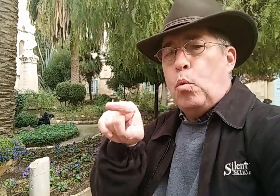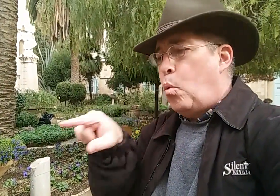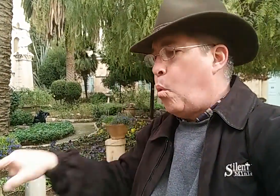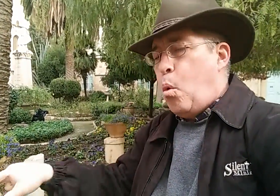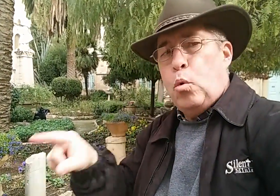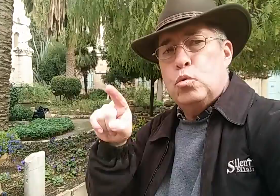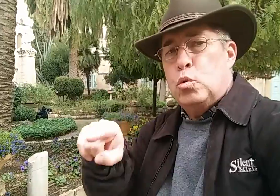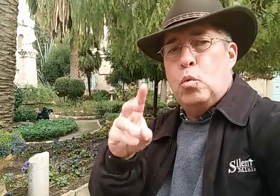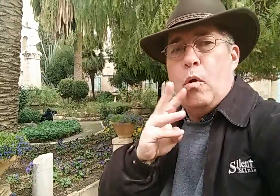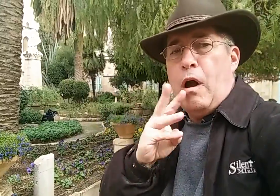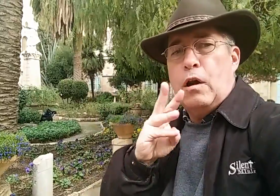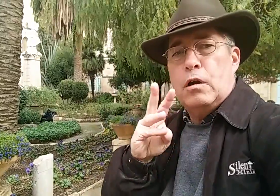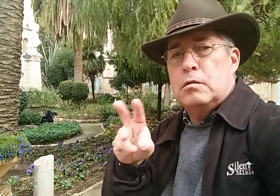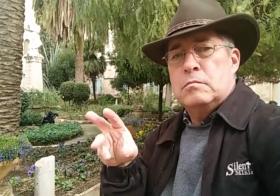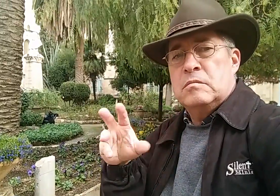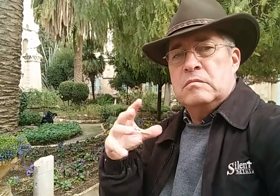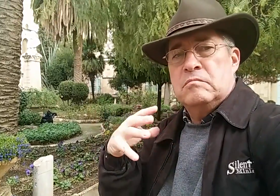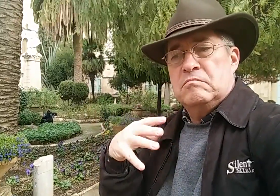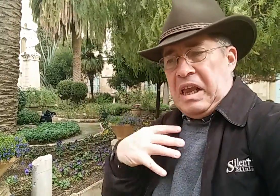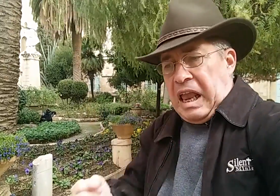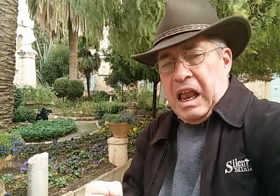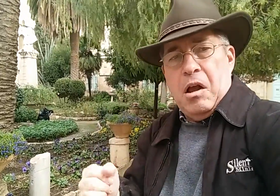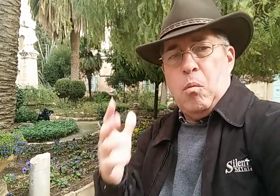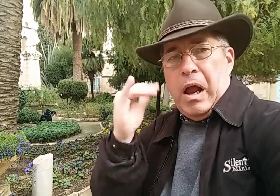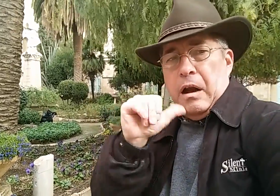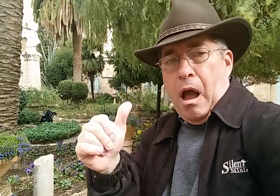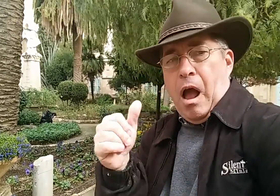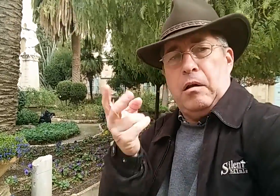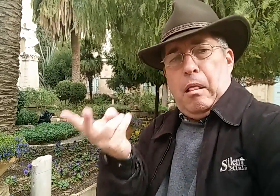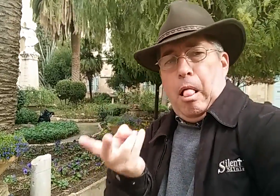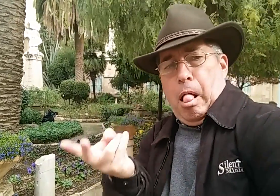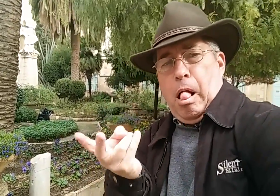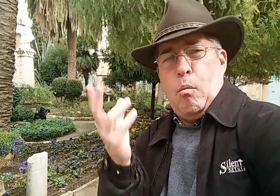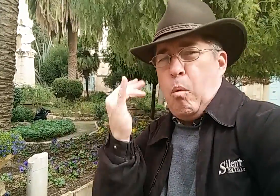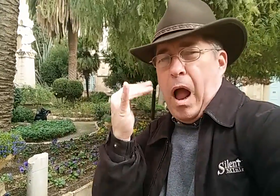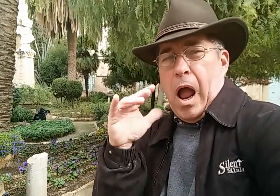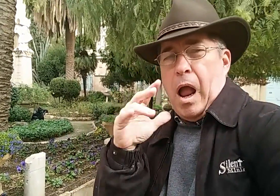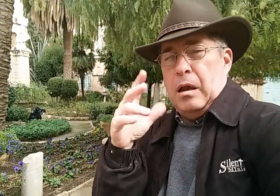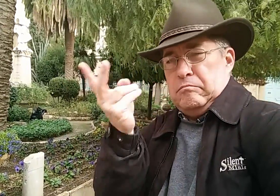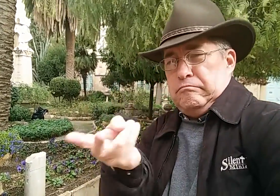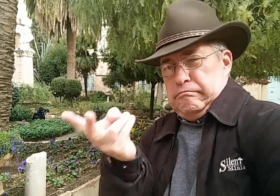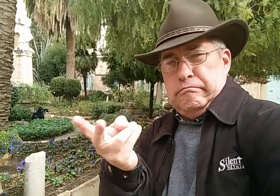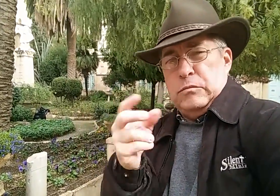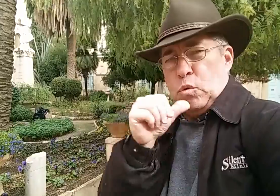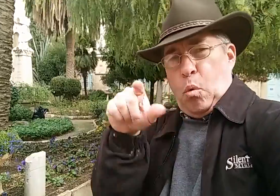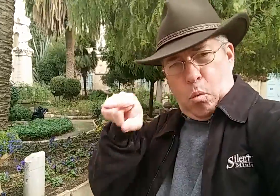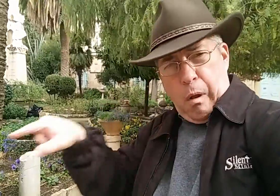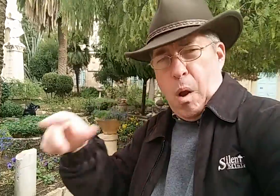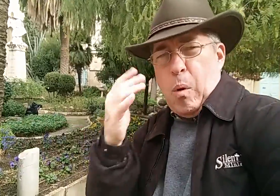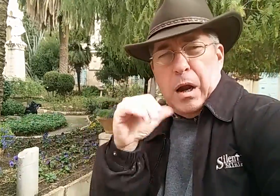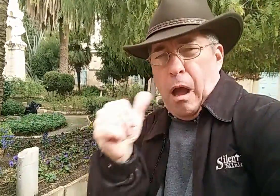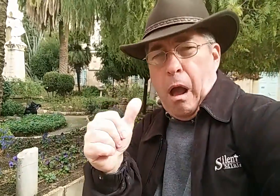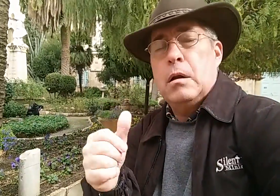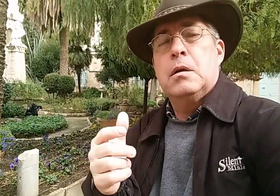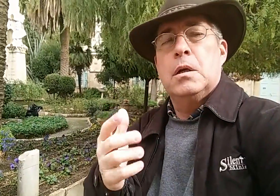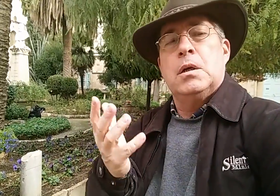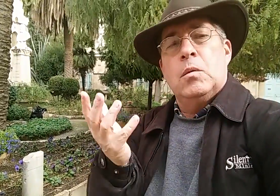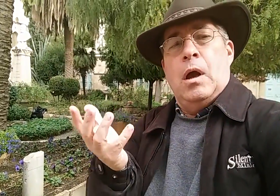Jesus asked him, why don't you go down? He said, and why don't you get healed? Well, he was laying there. He had no